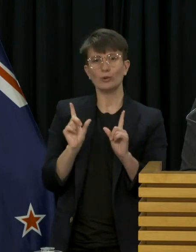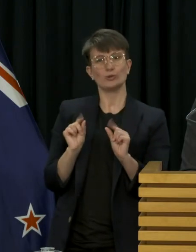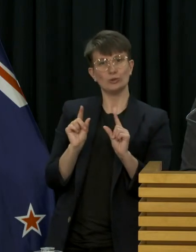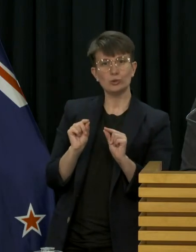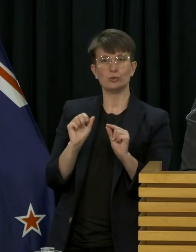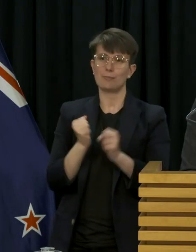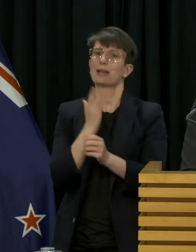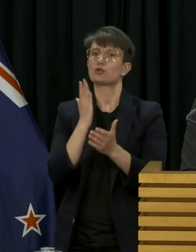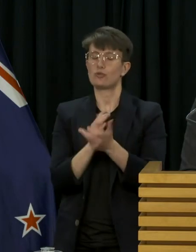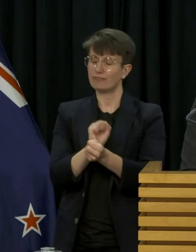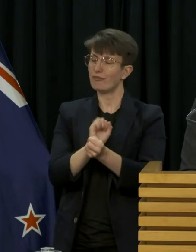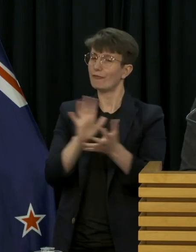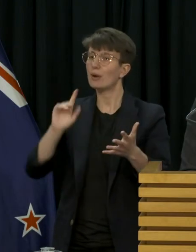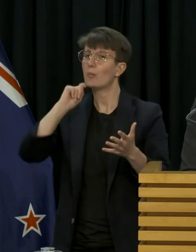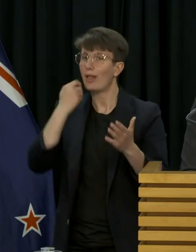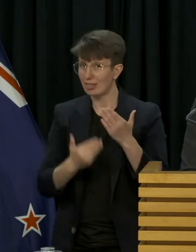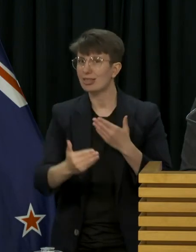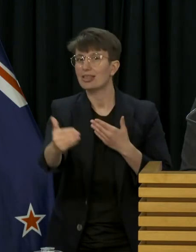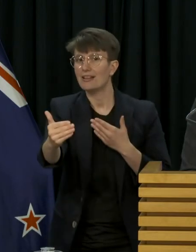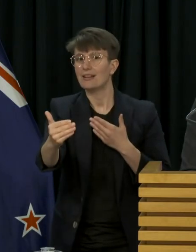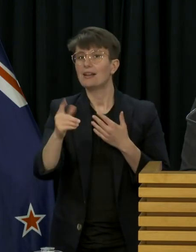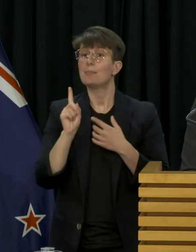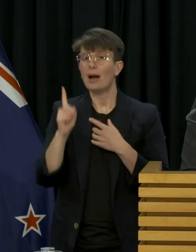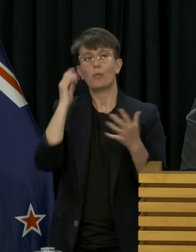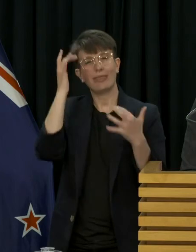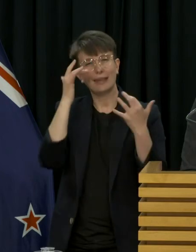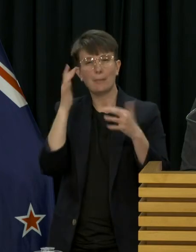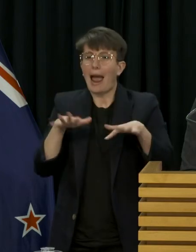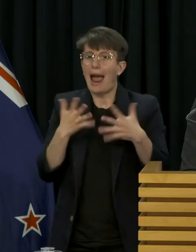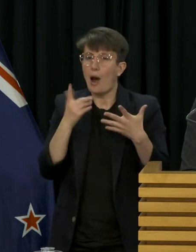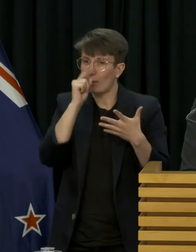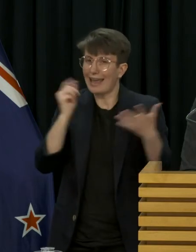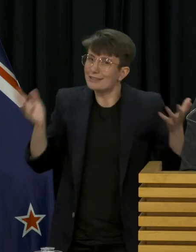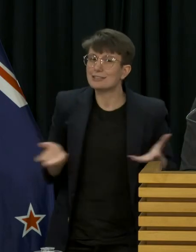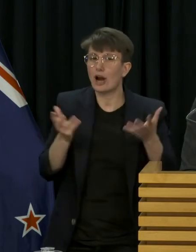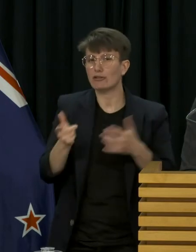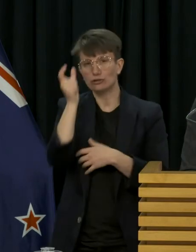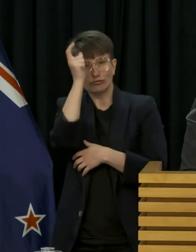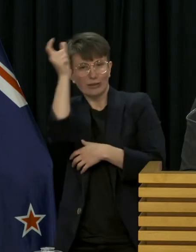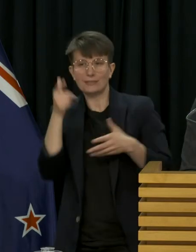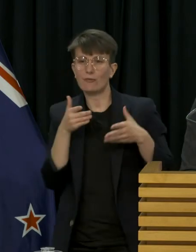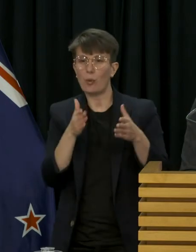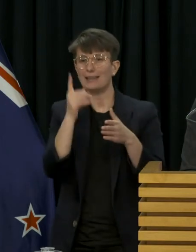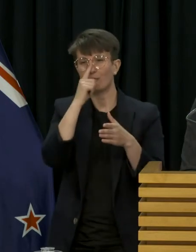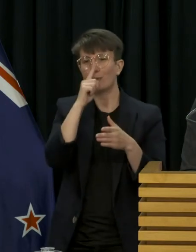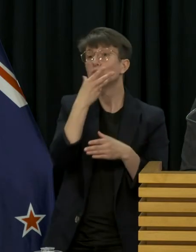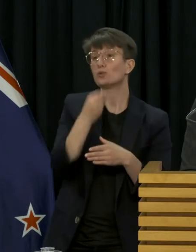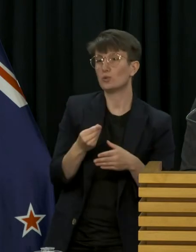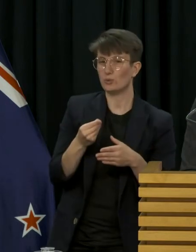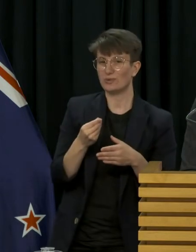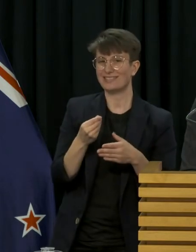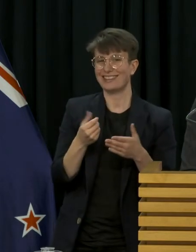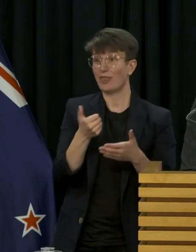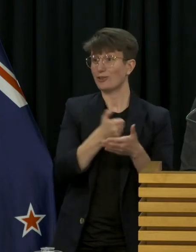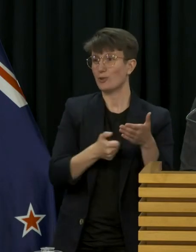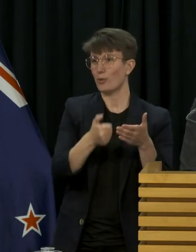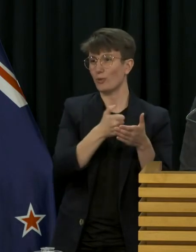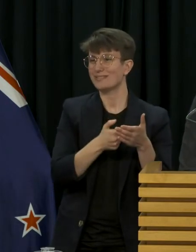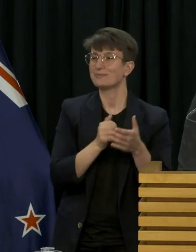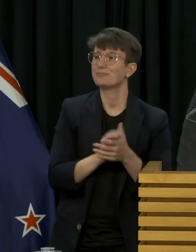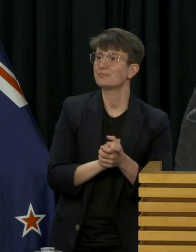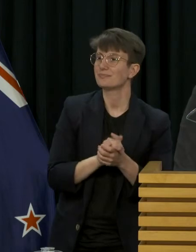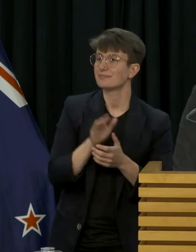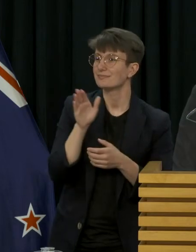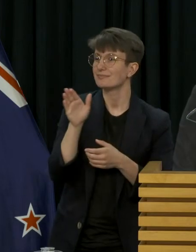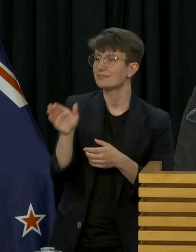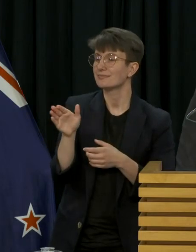what we can do to further encourage people to use some of those tools. Do you have any examples you could share of sort of maybe the gamification? Well, look, we haven't ruled anything